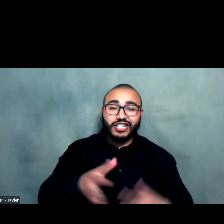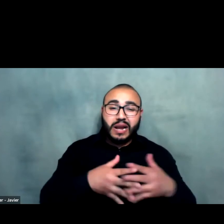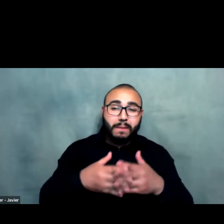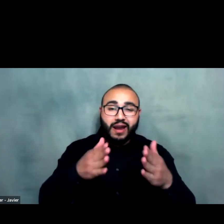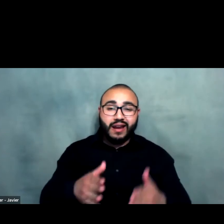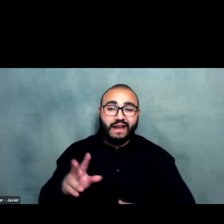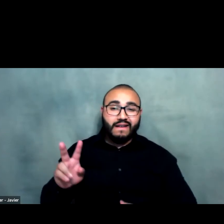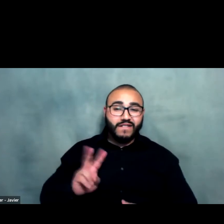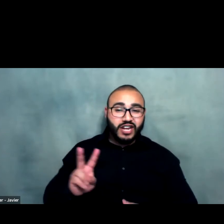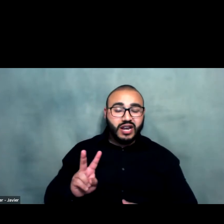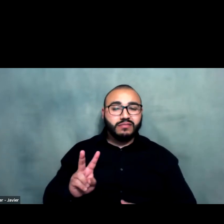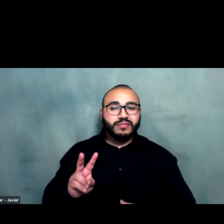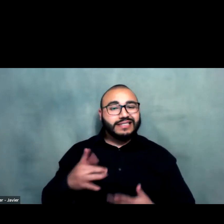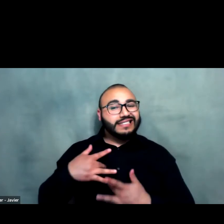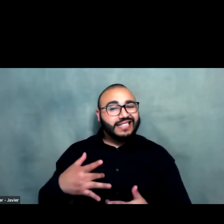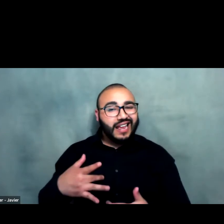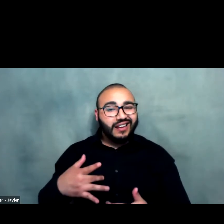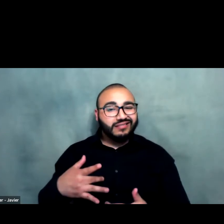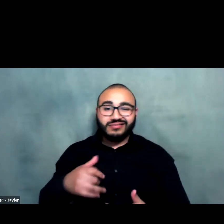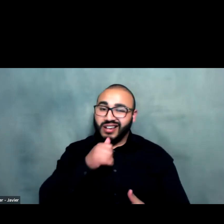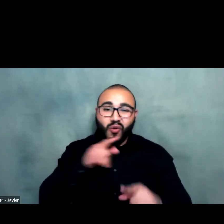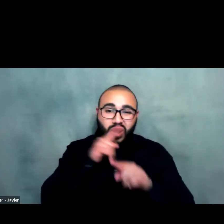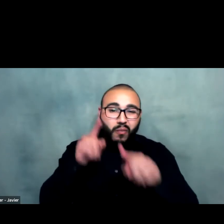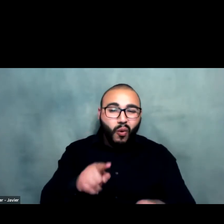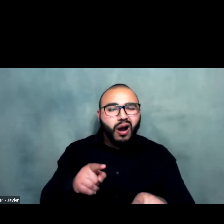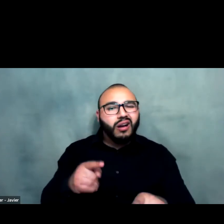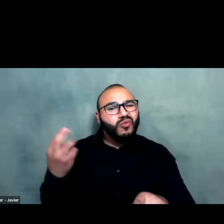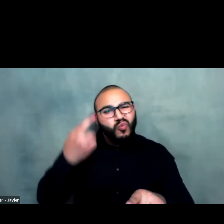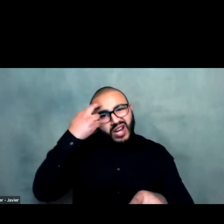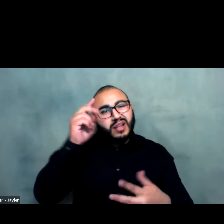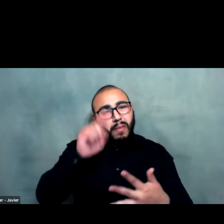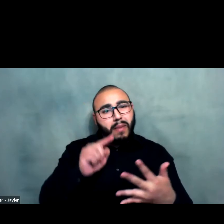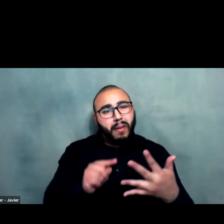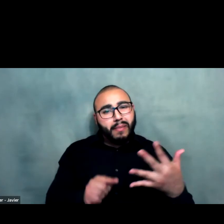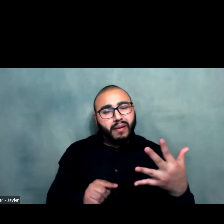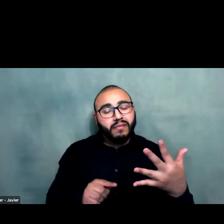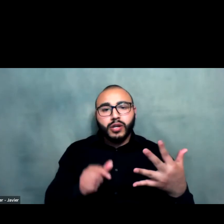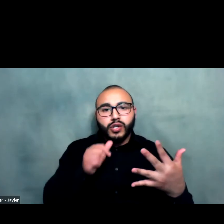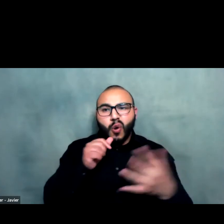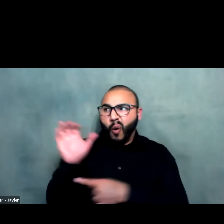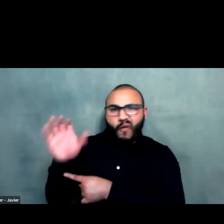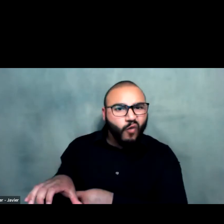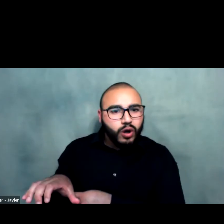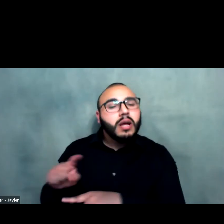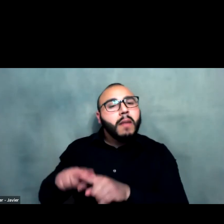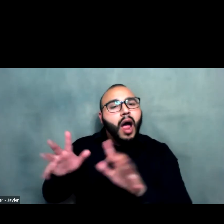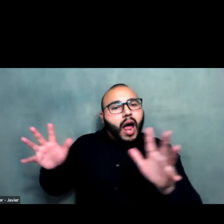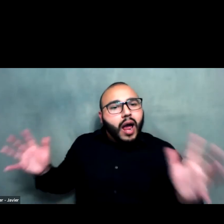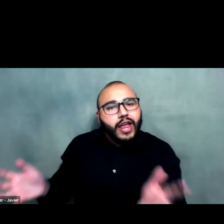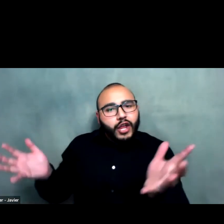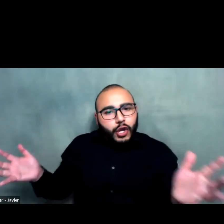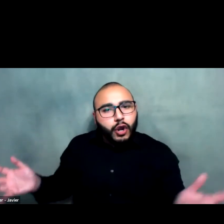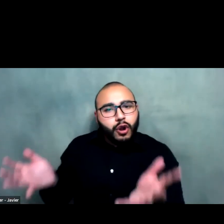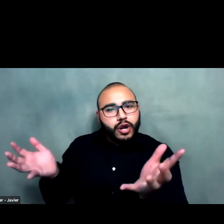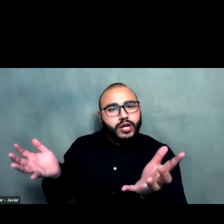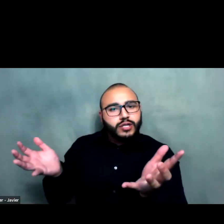not want to report for a lot of factors. Don't push them, but encourage them. encourage them to file a police